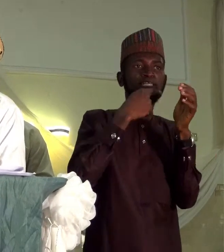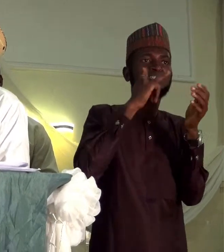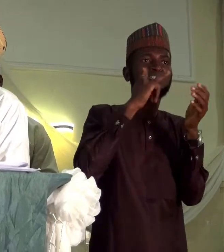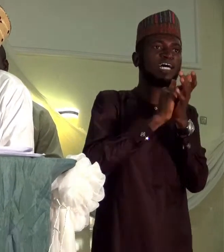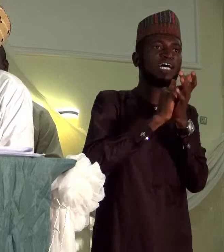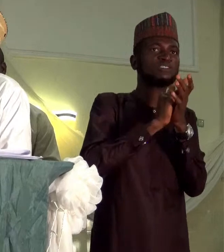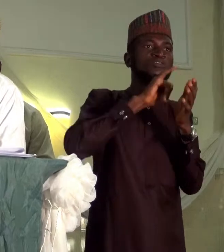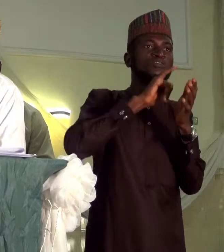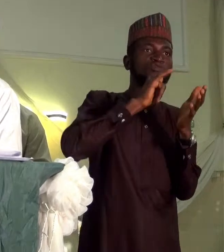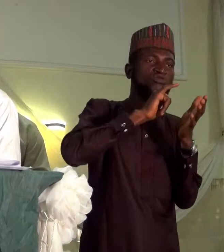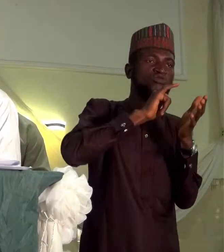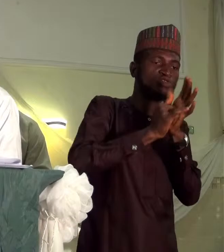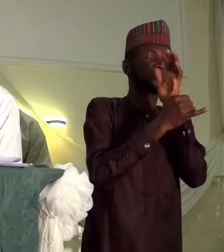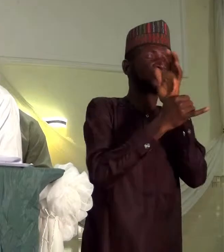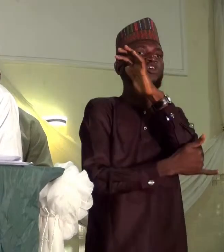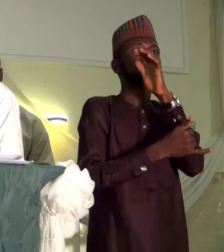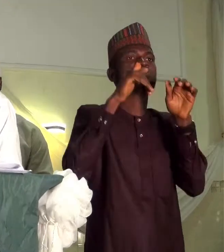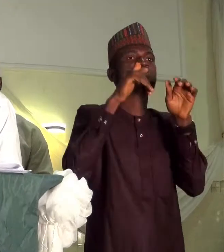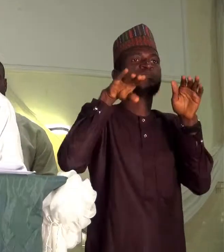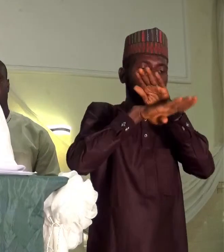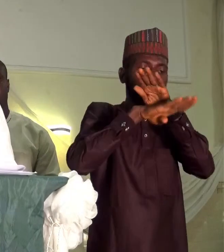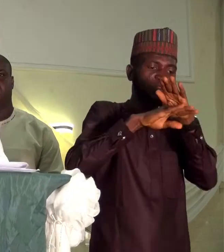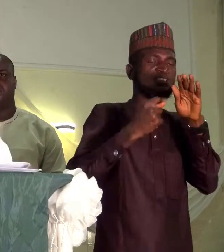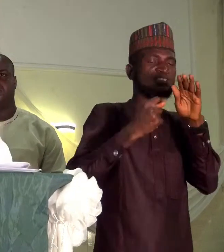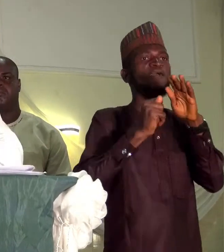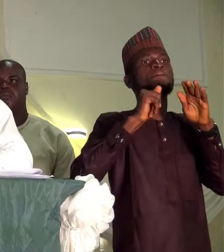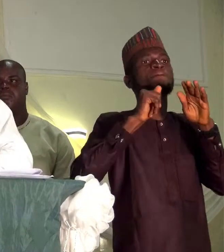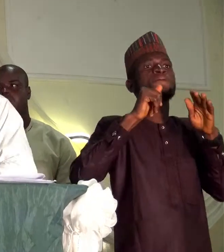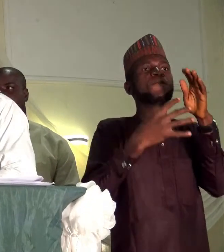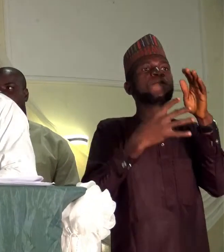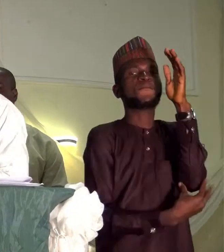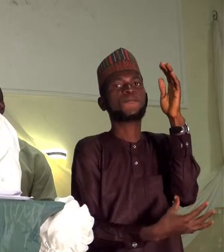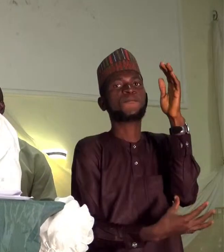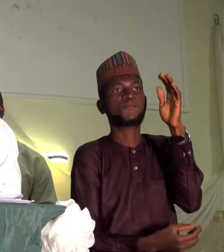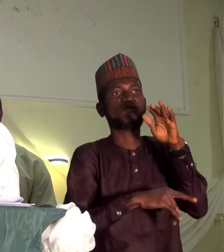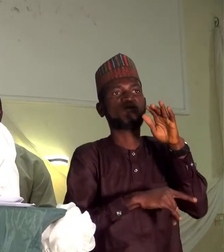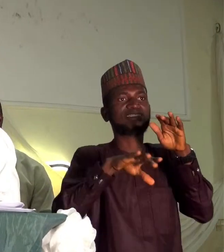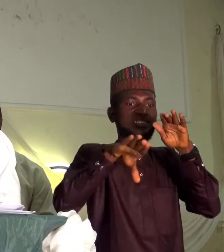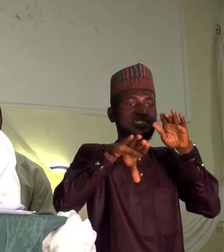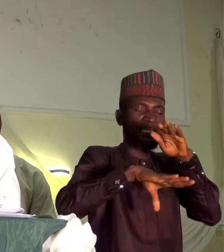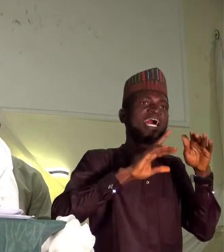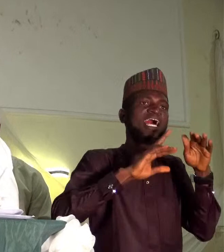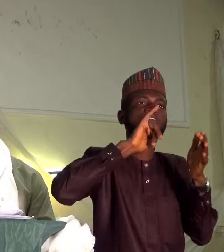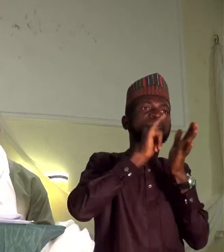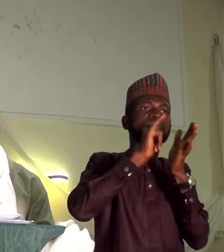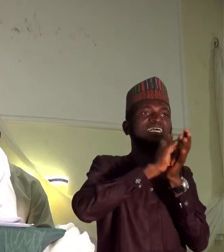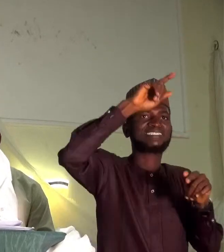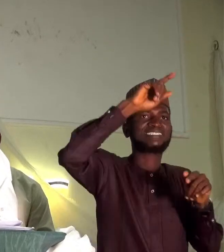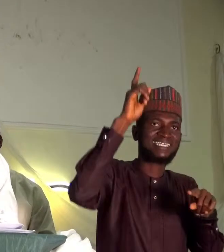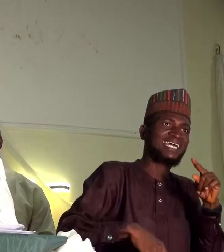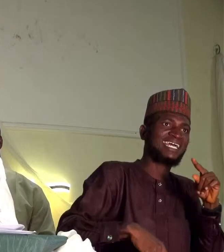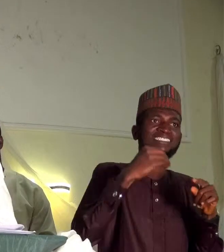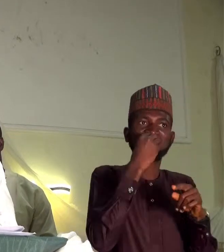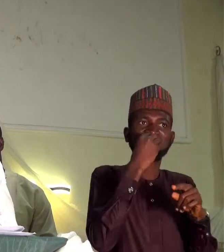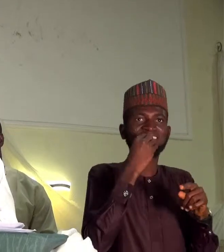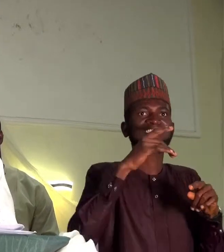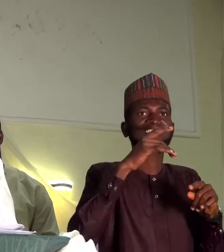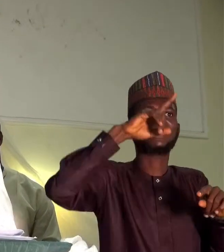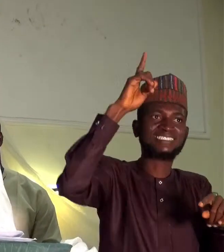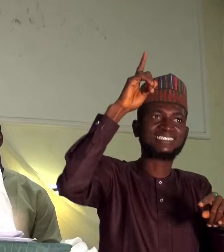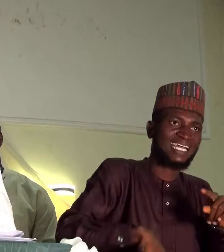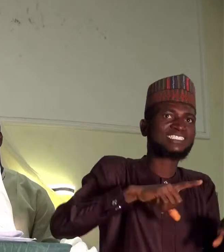are those that are earning $1, I mean less than $1 per day. $1 today is about 1,000